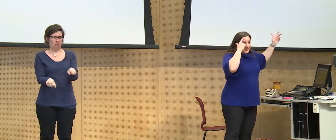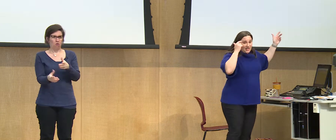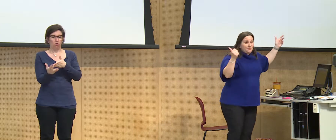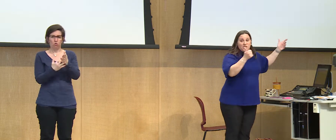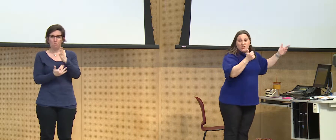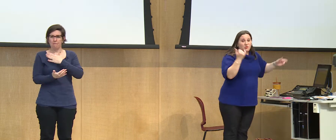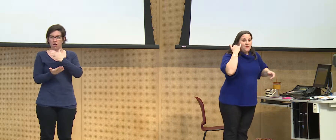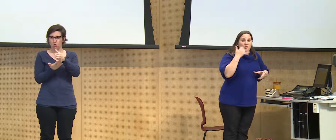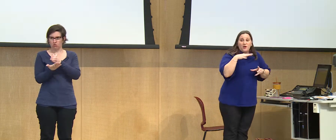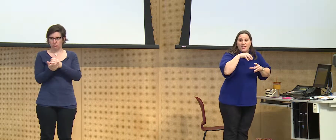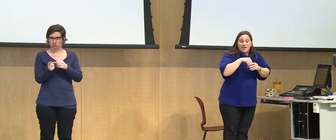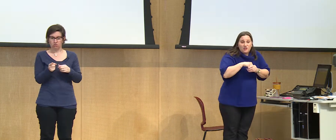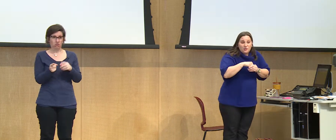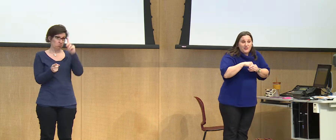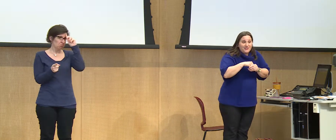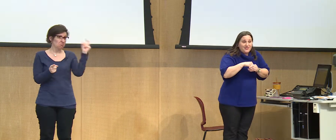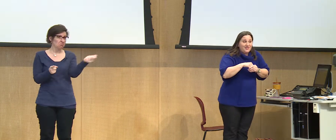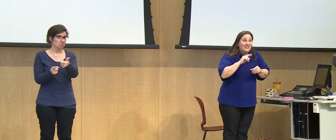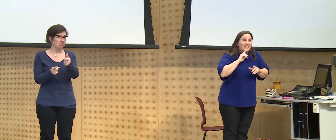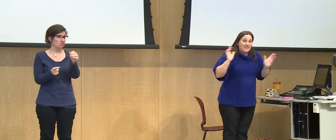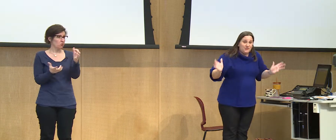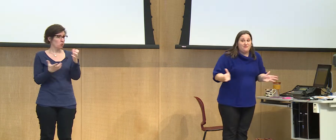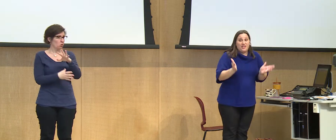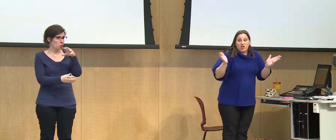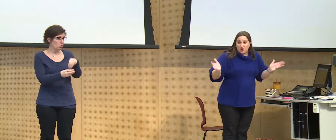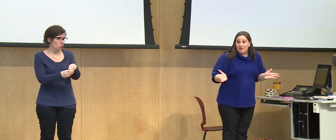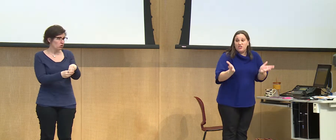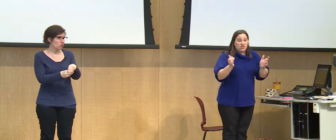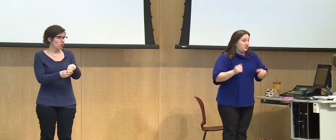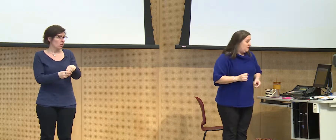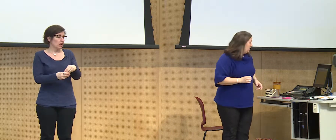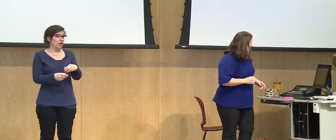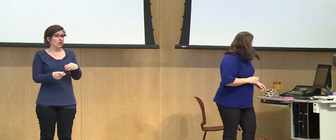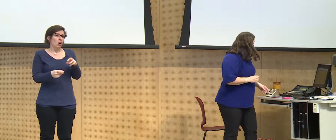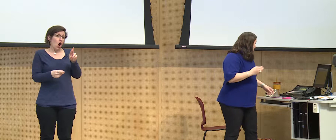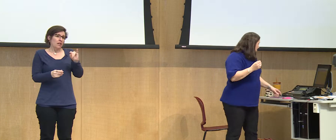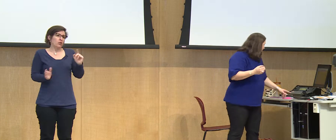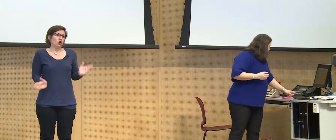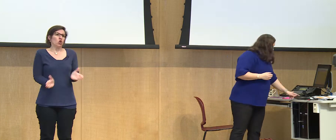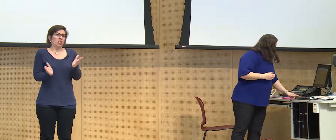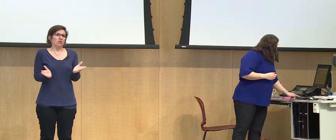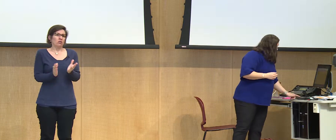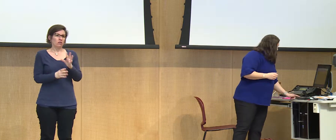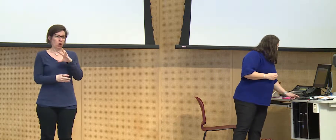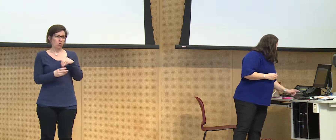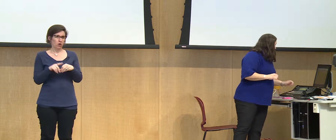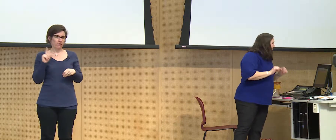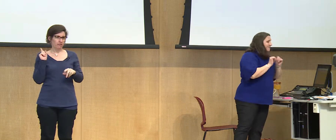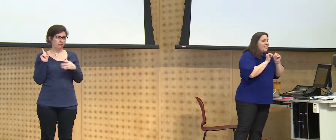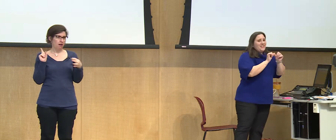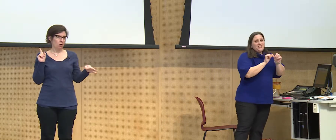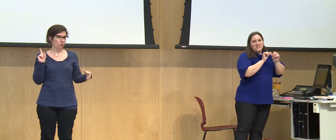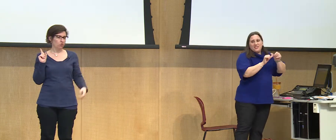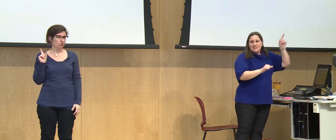It's up to you if you want to include it. It is encouraged. So, and it just